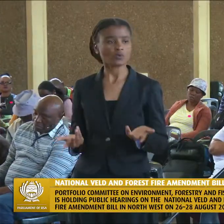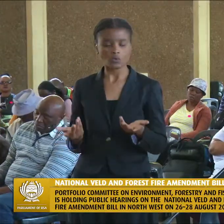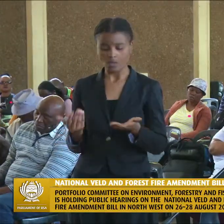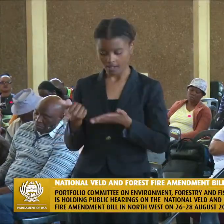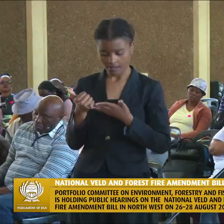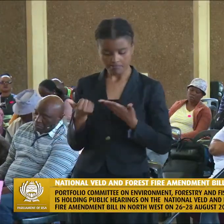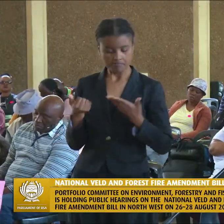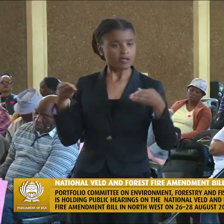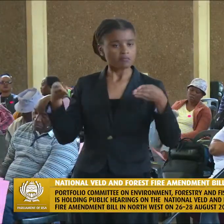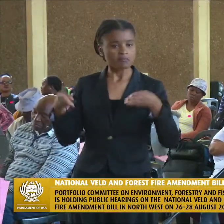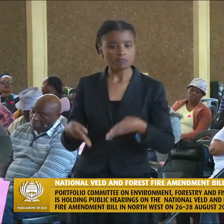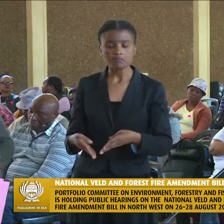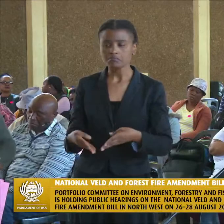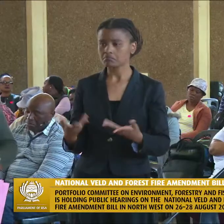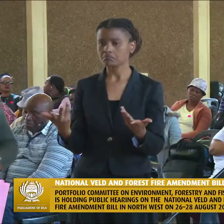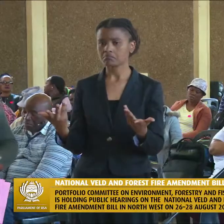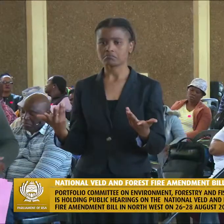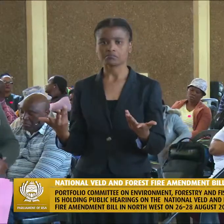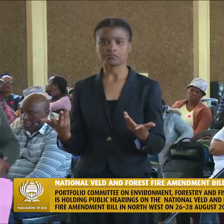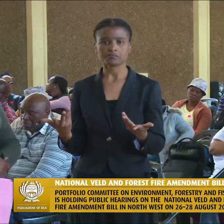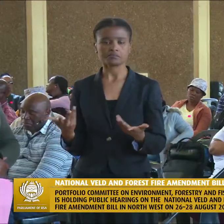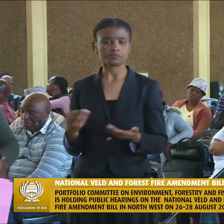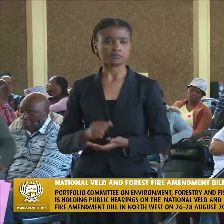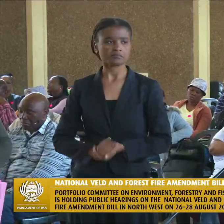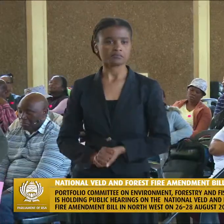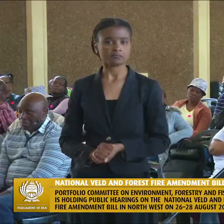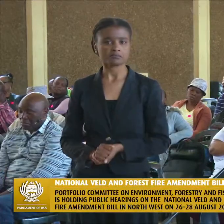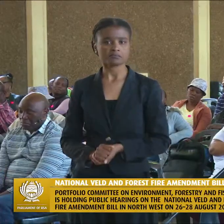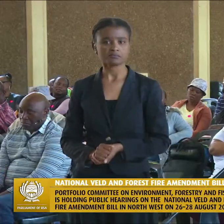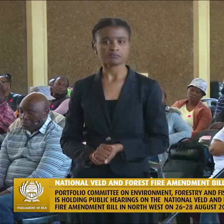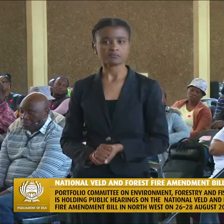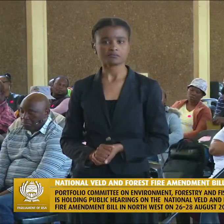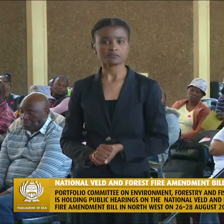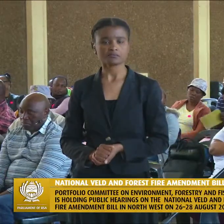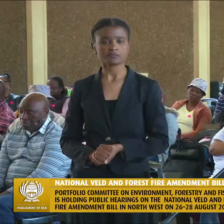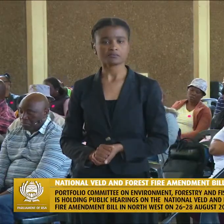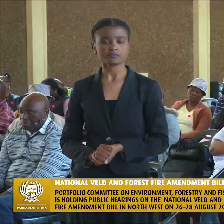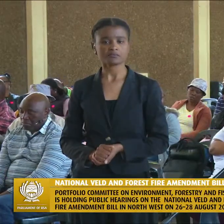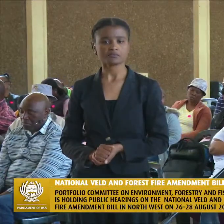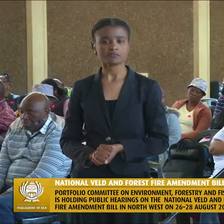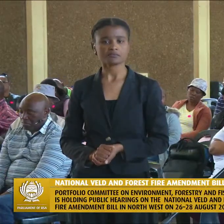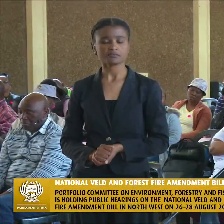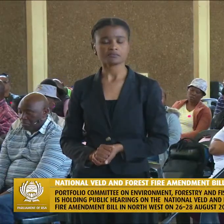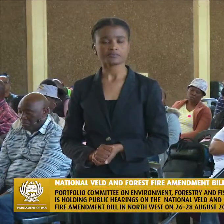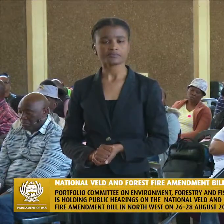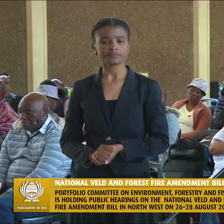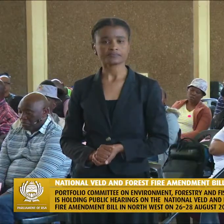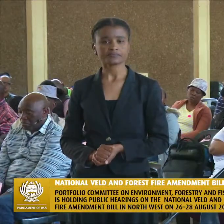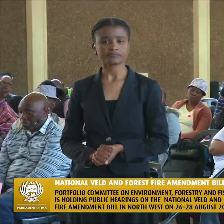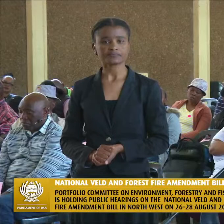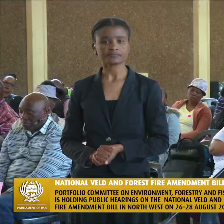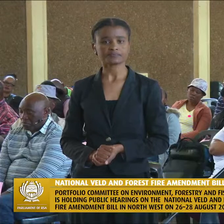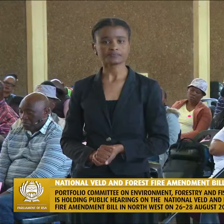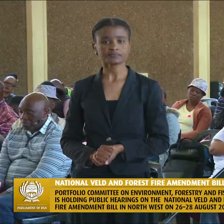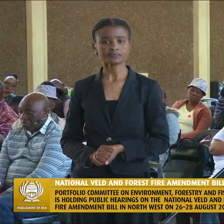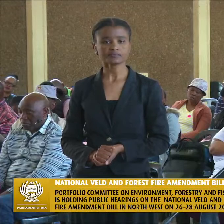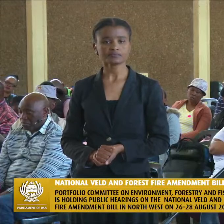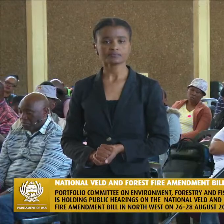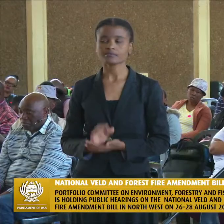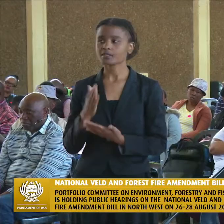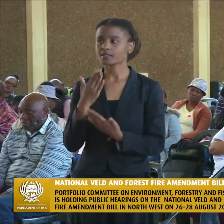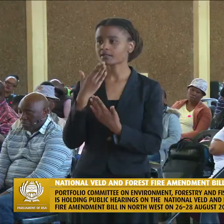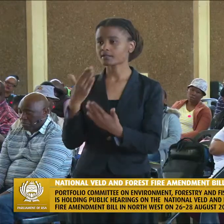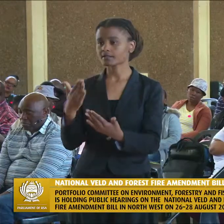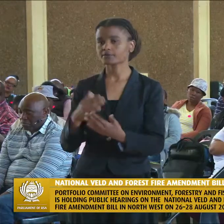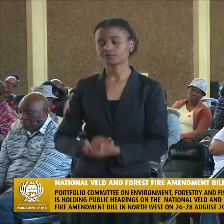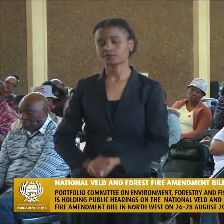medical aid as well as the funeral policies for for the for the funerals arrangement calibur